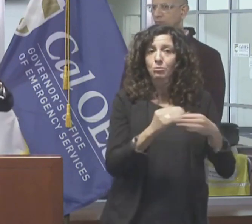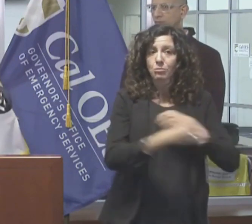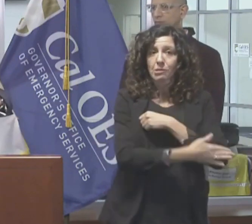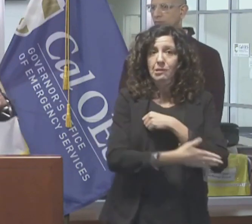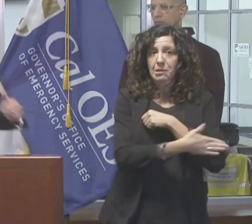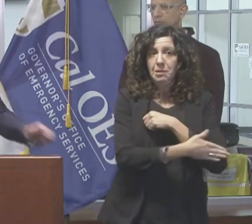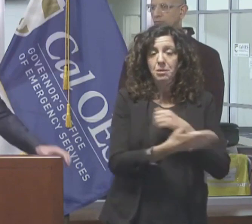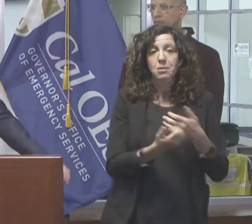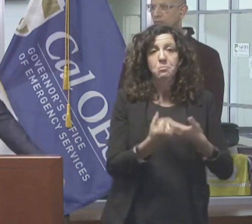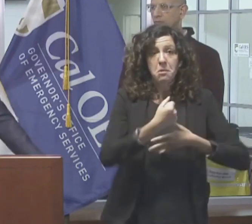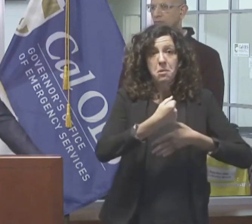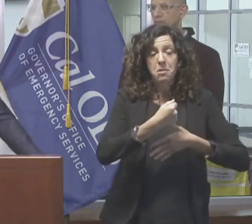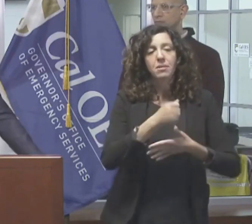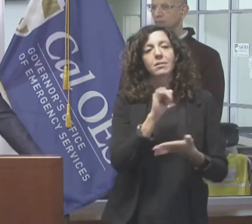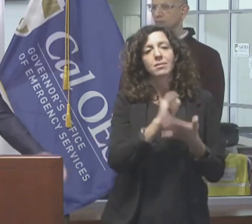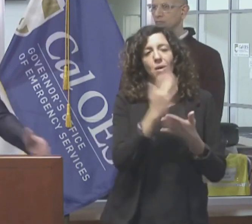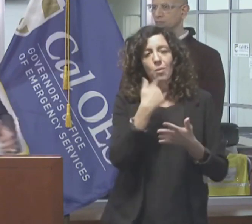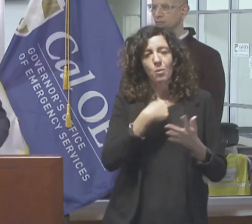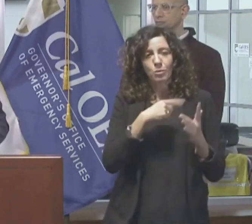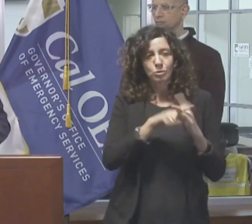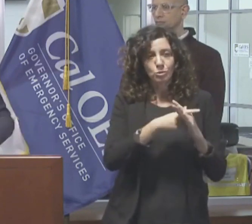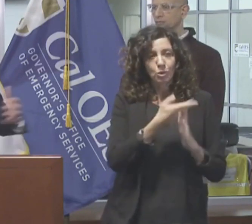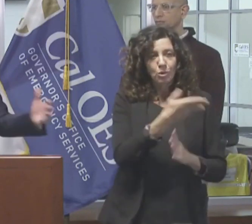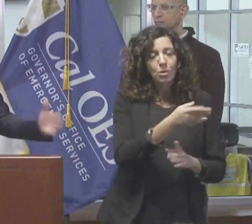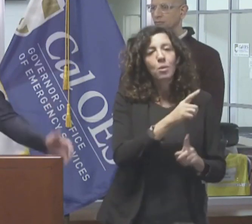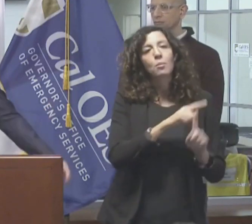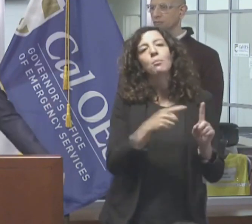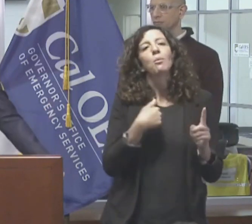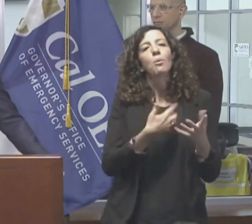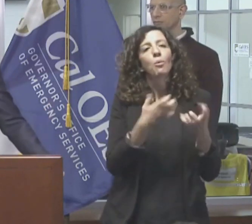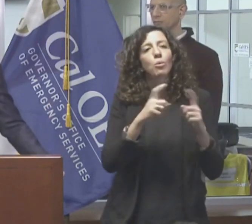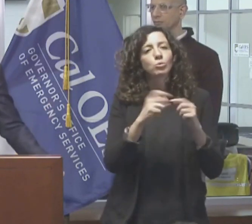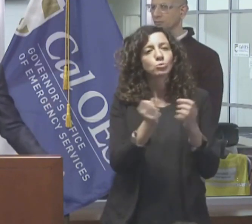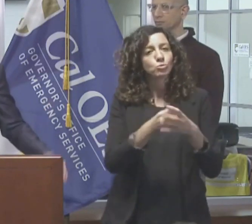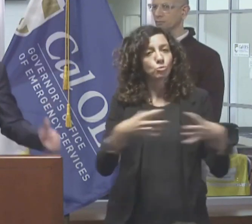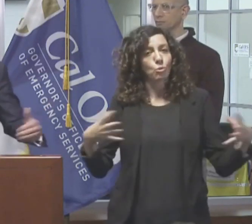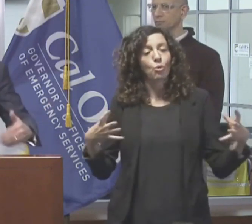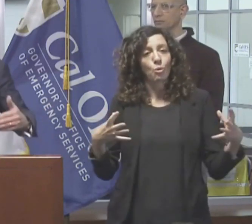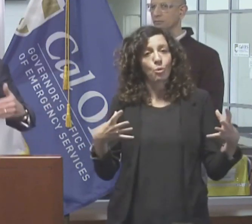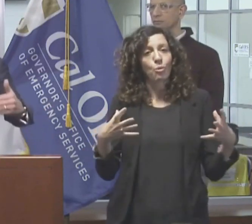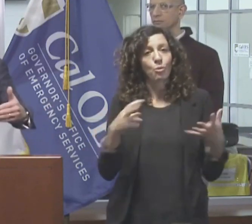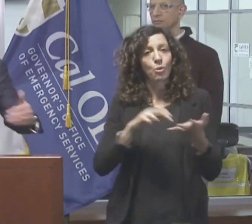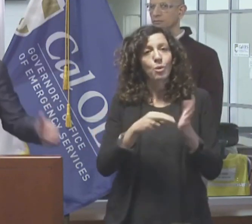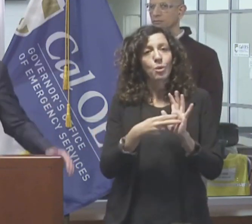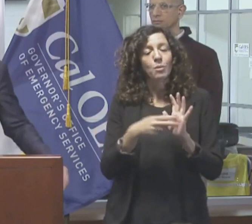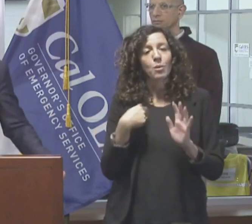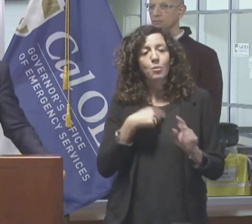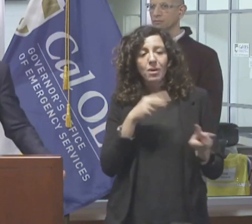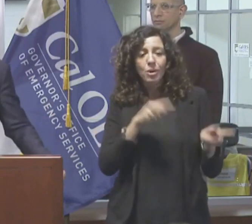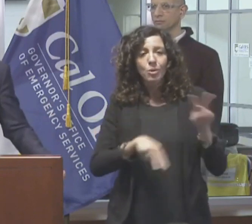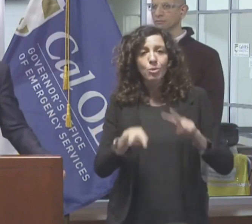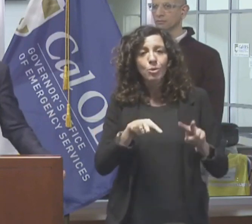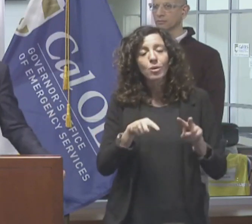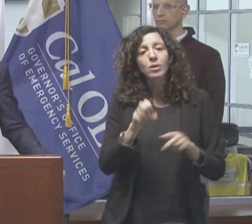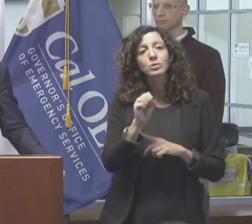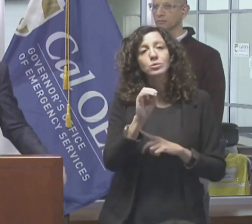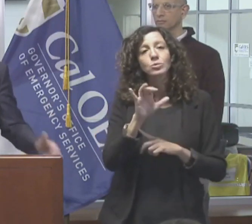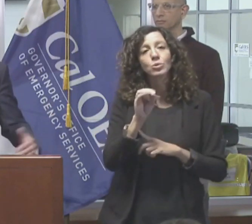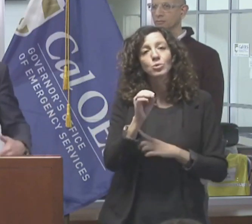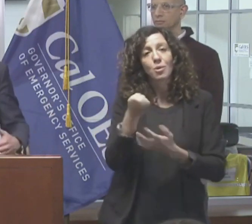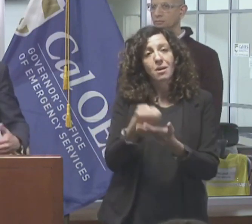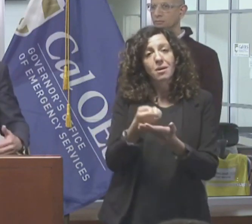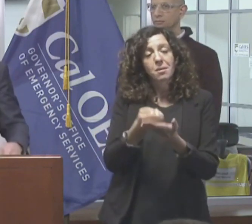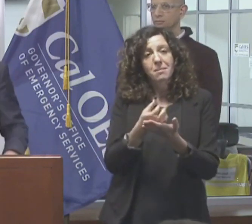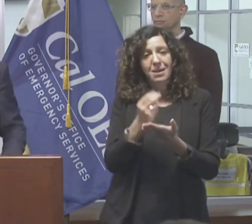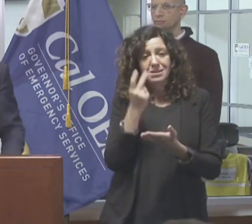the answer to why we're starting there, but more broadly, that we look at the issues of socioeconomics and access as